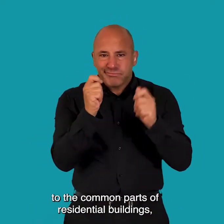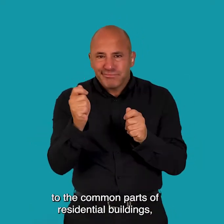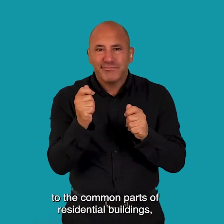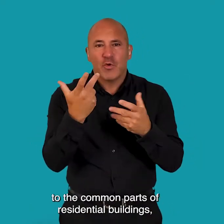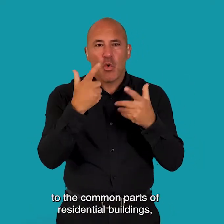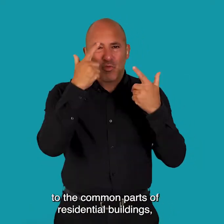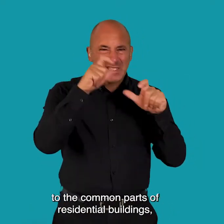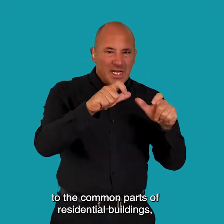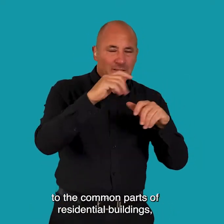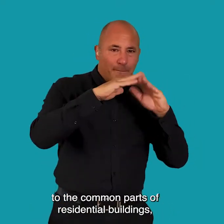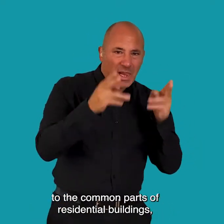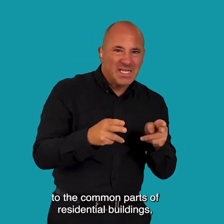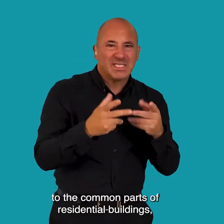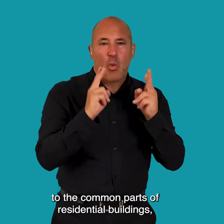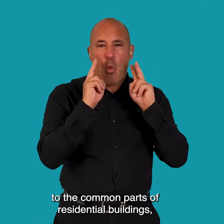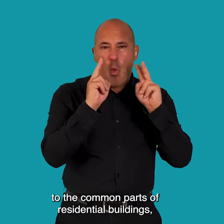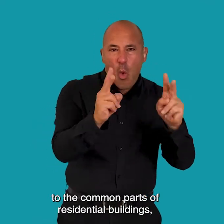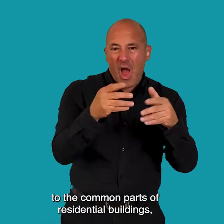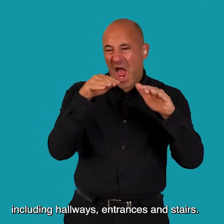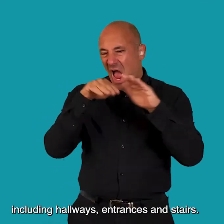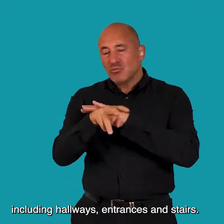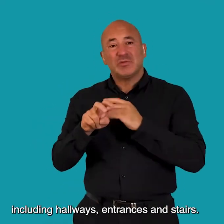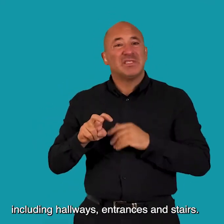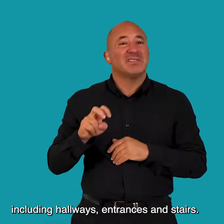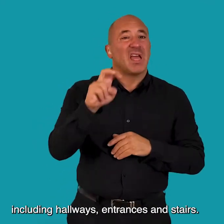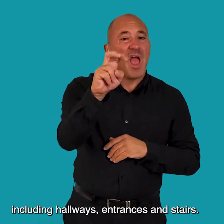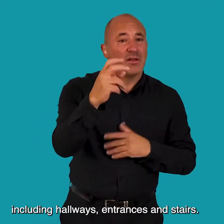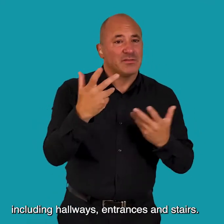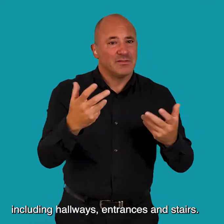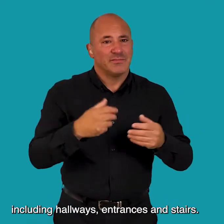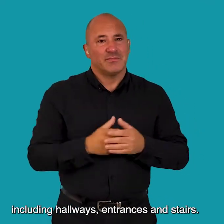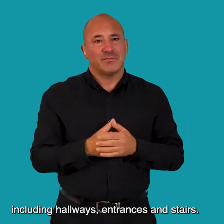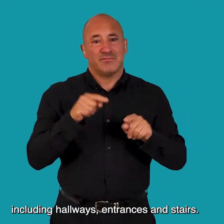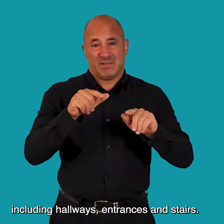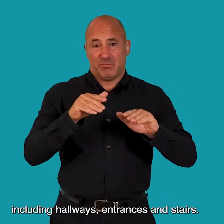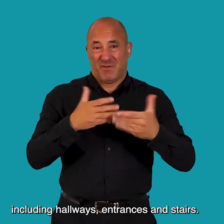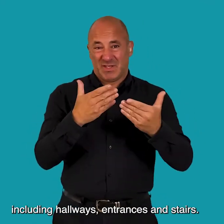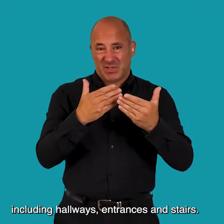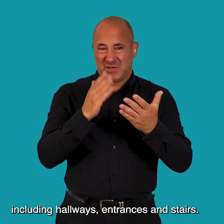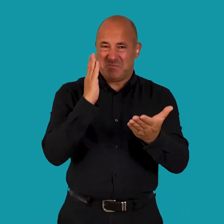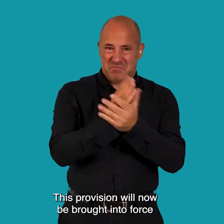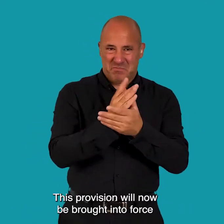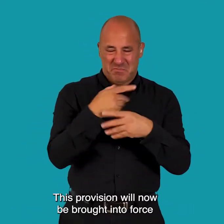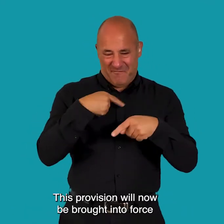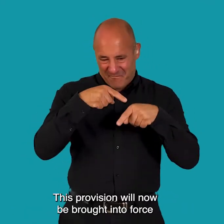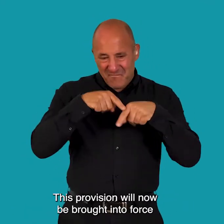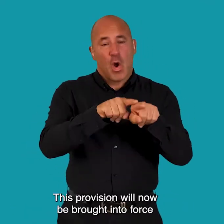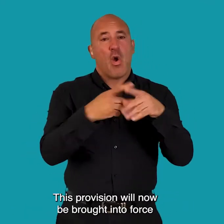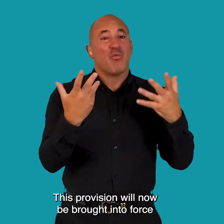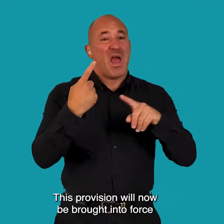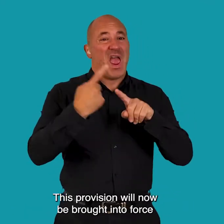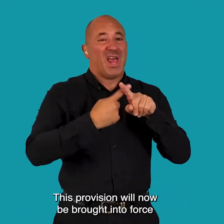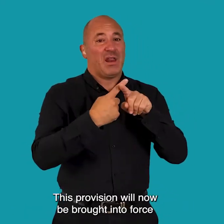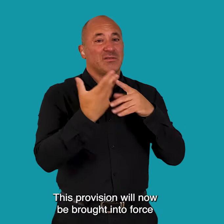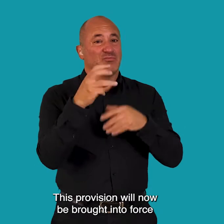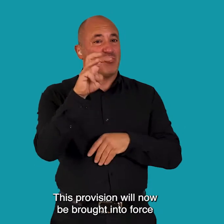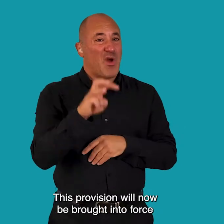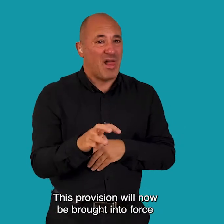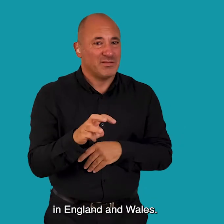common parts of residential buildings, including hallways, entrances and stairs. This provision will now be brought into force in